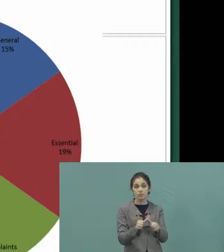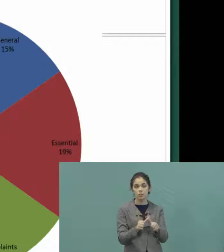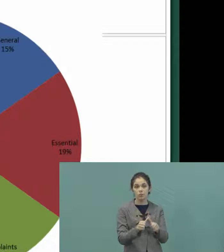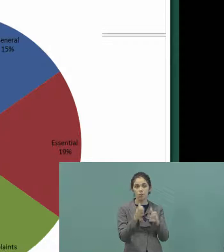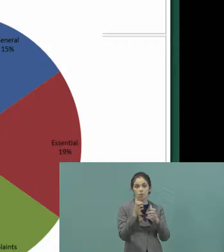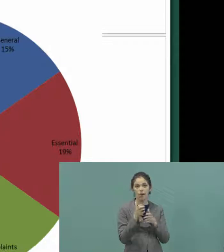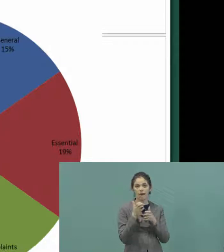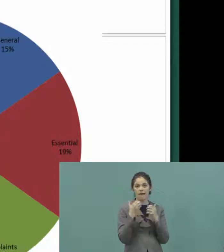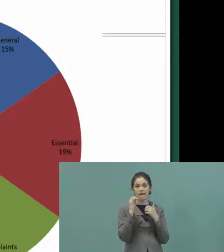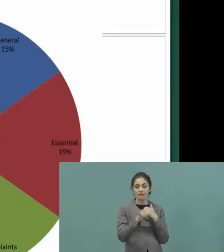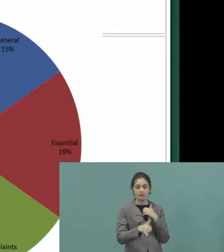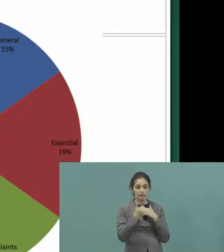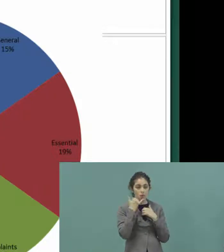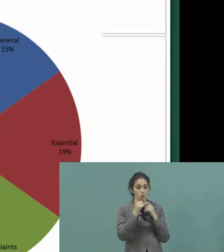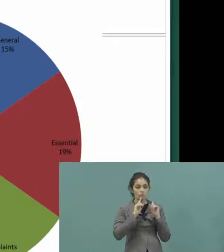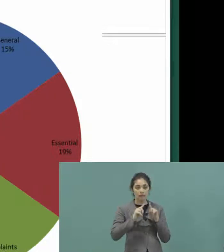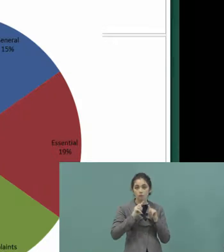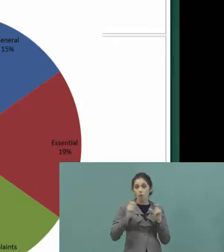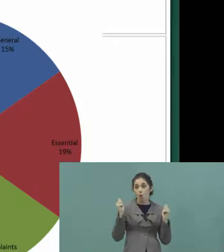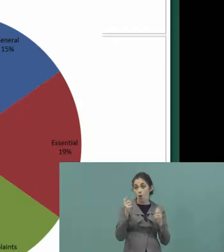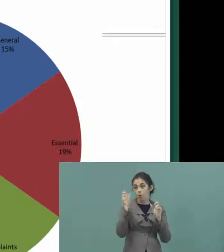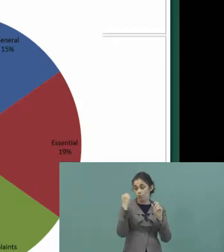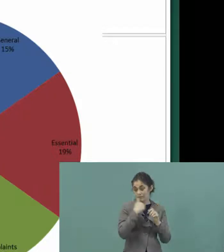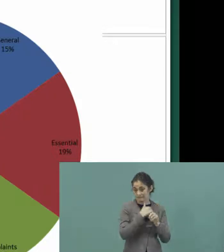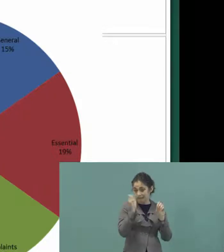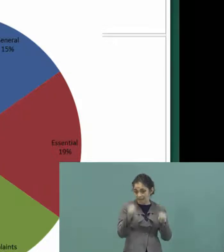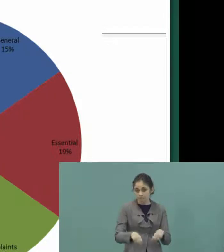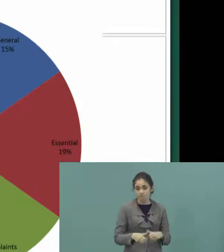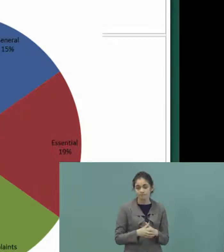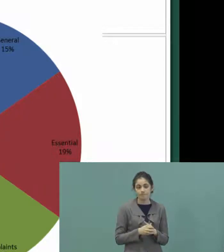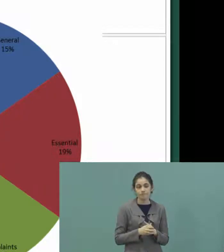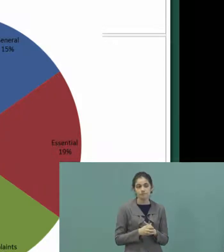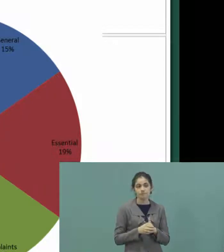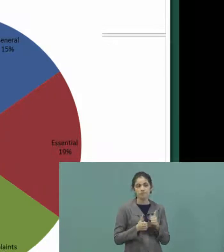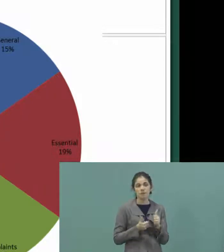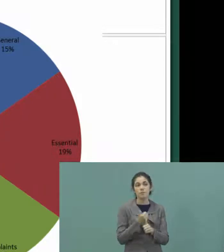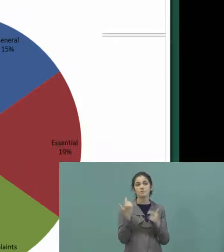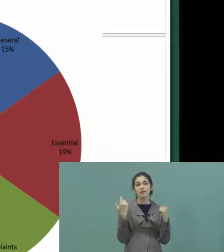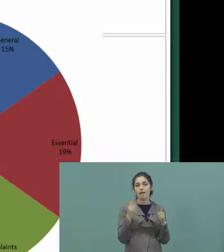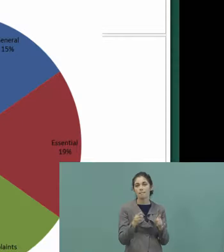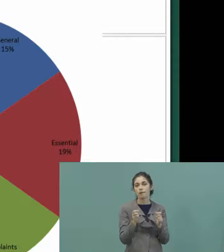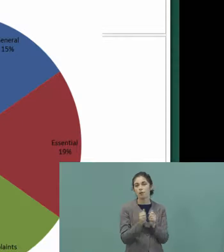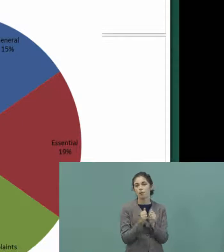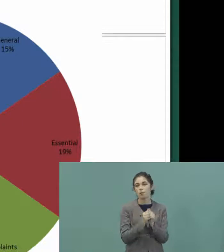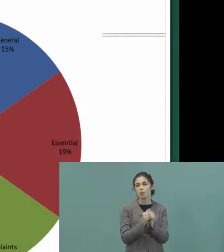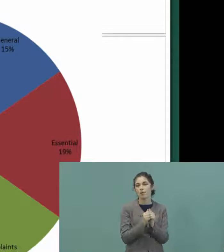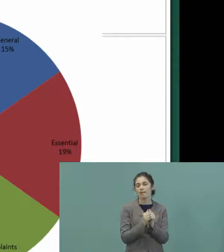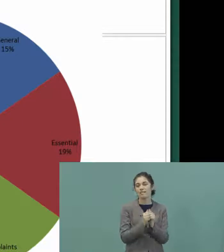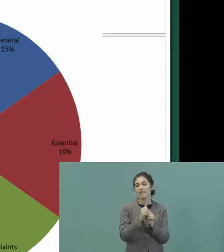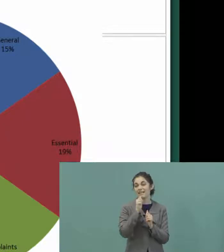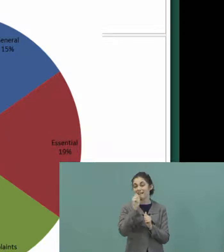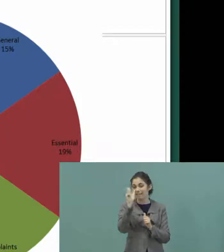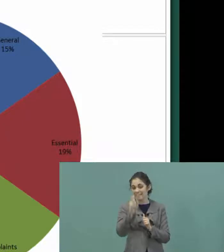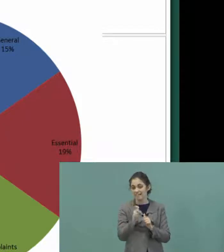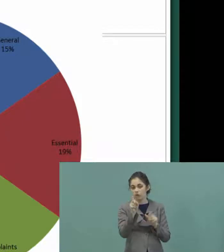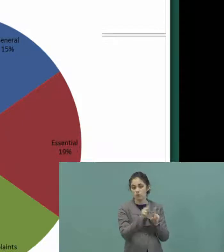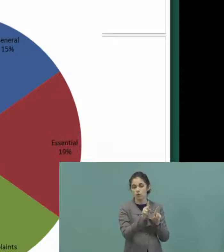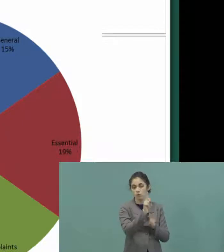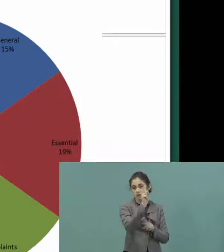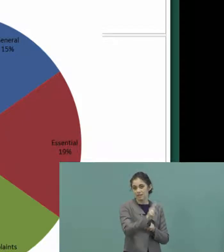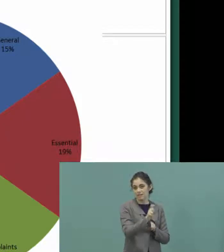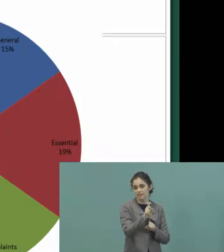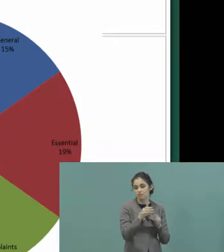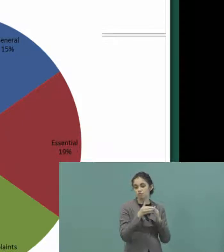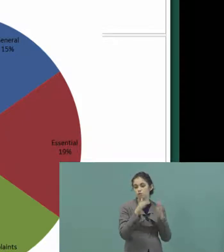the center to meet those needs, mostly in the domains around essential and non-essential businesses, and complaints and